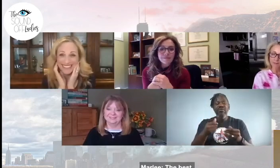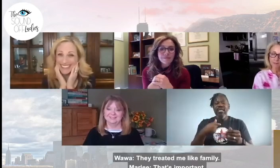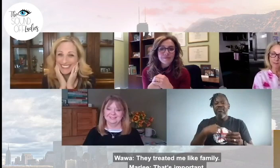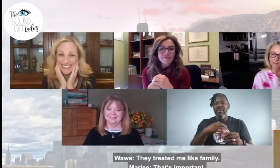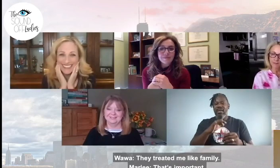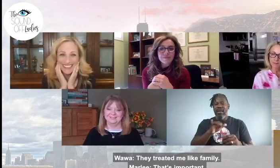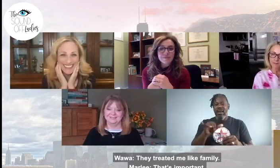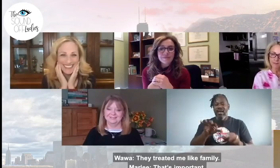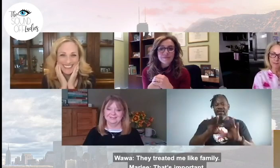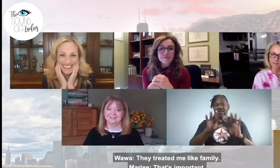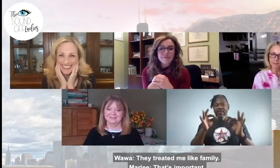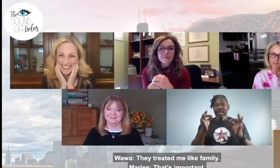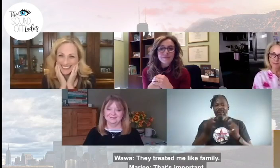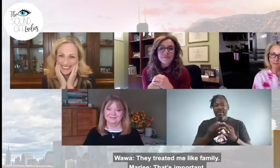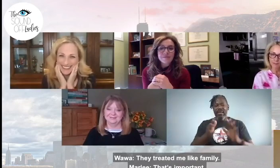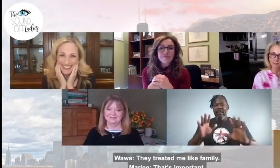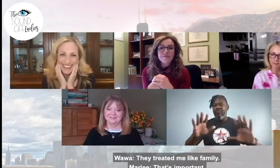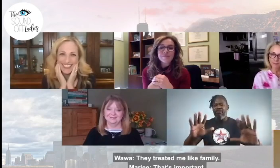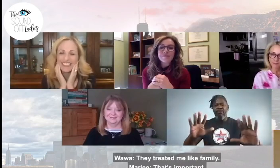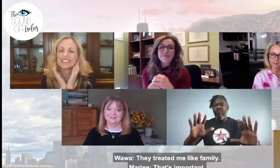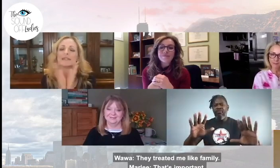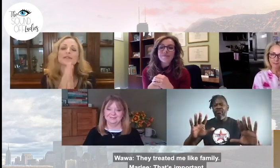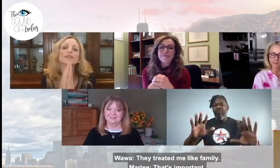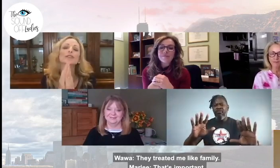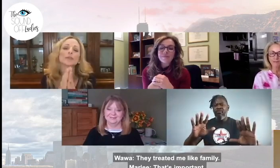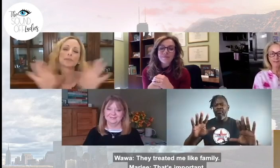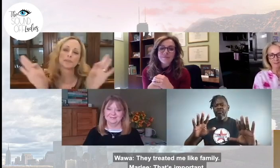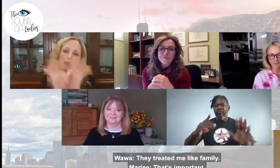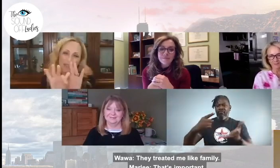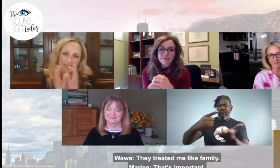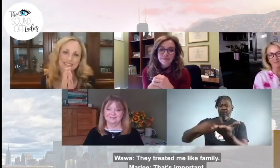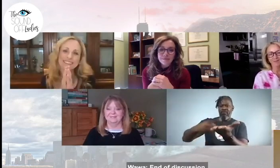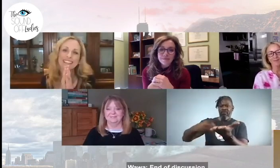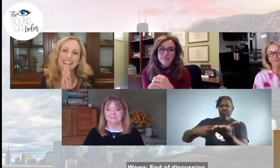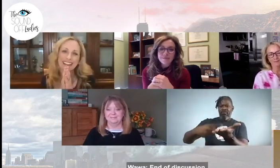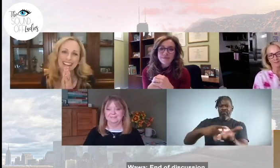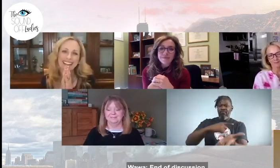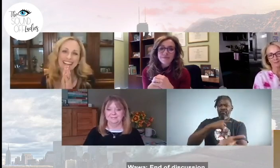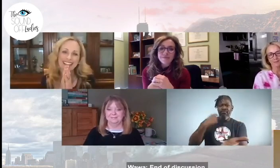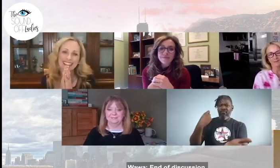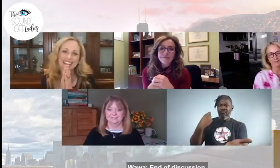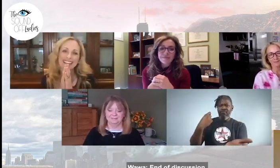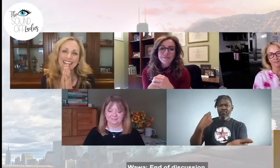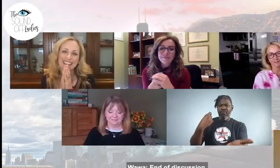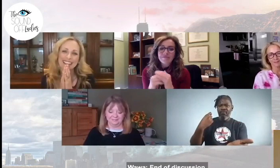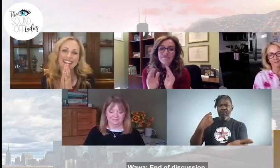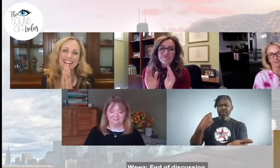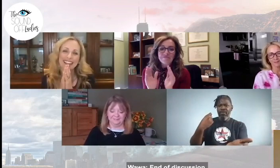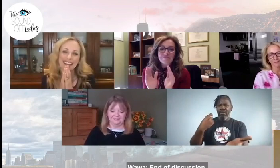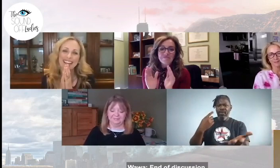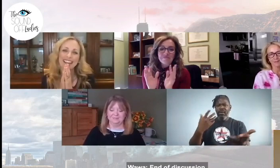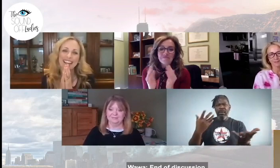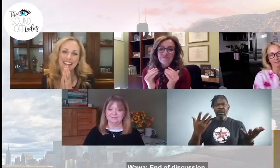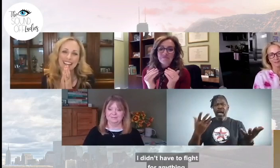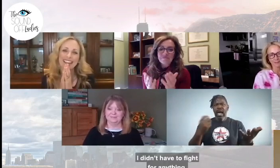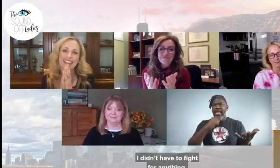best? Yeah, they were like family to me. End of discussion. It was